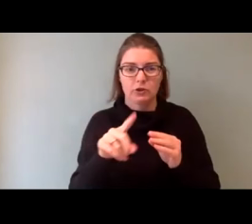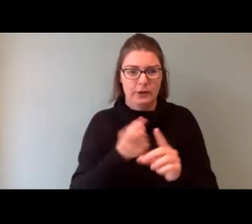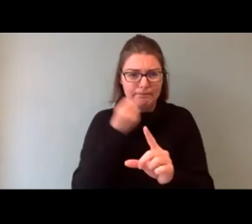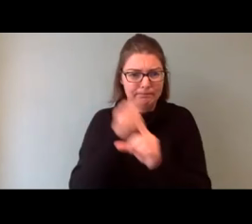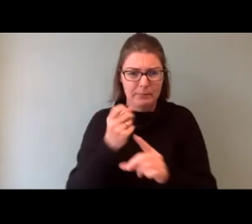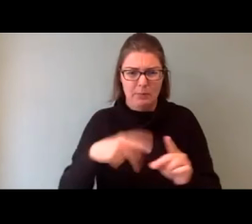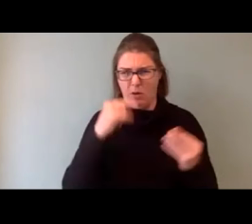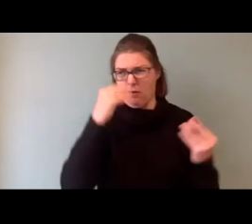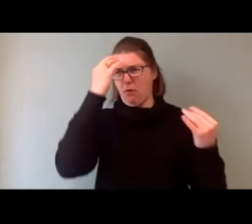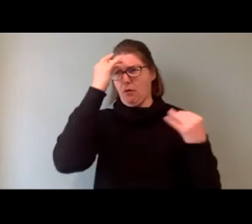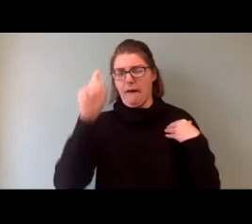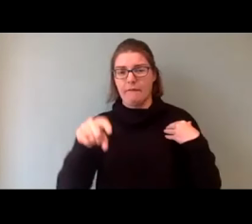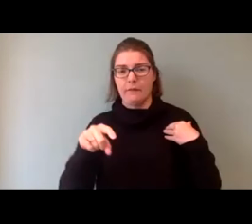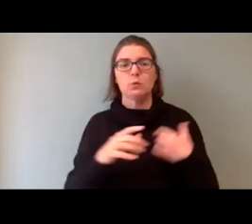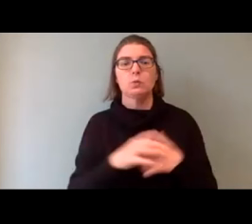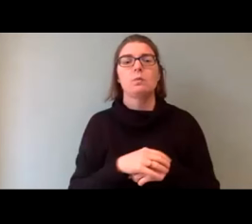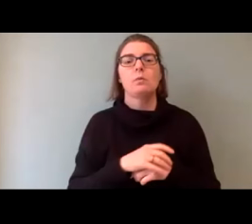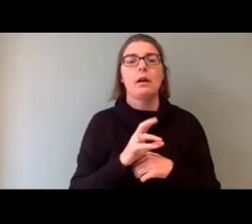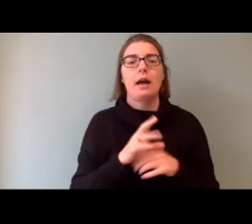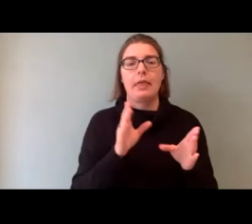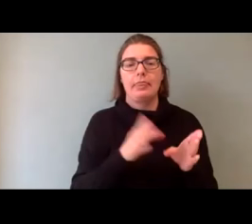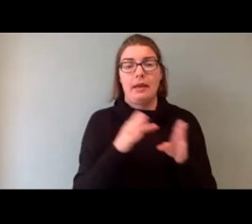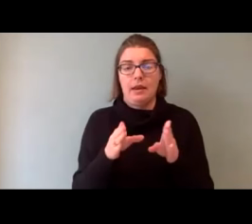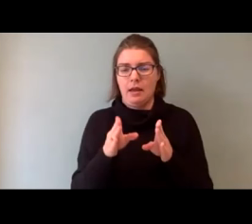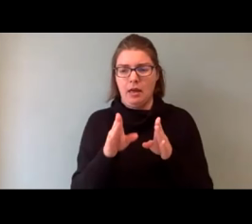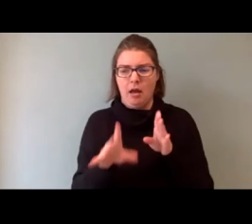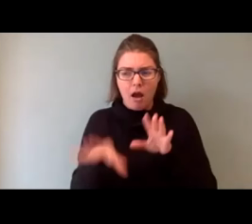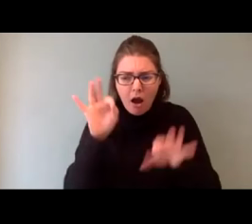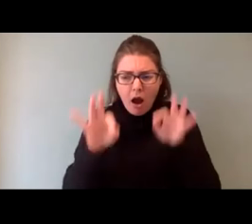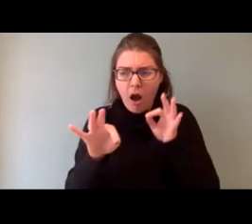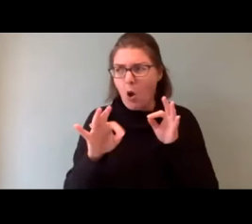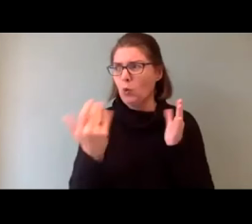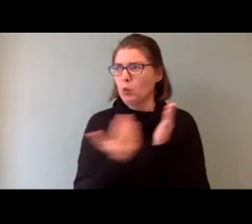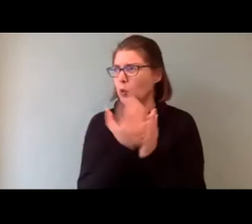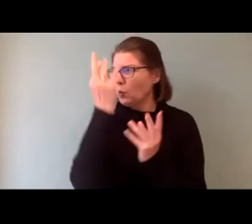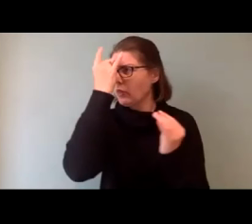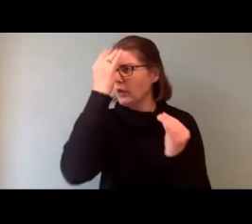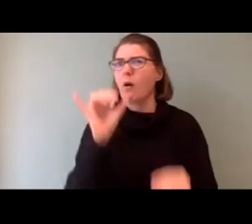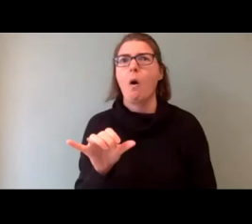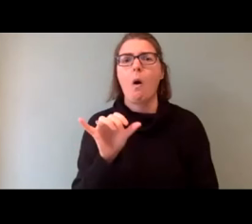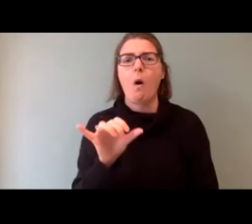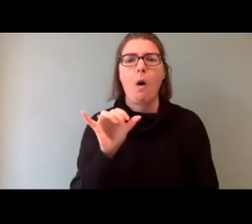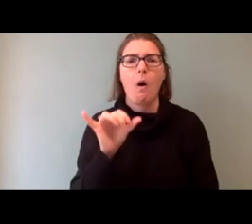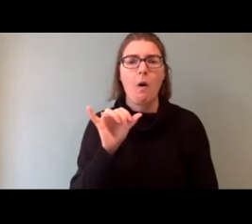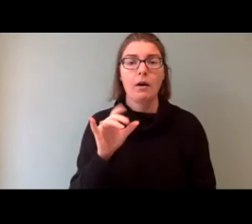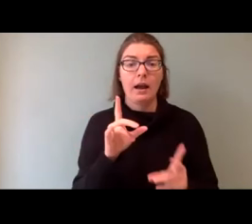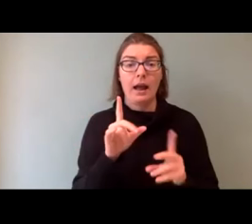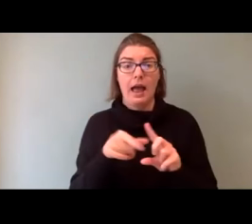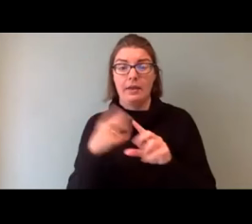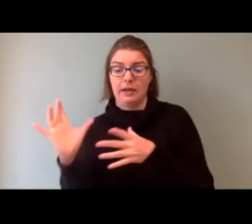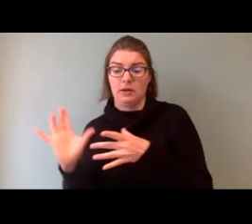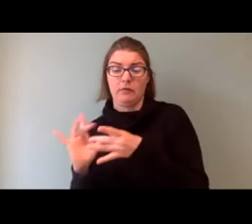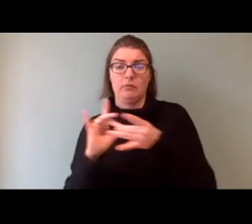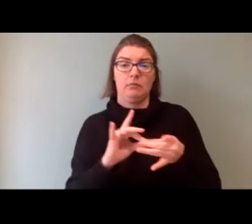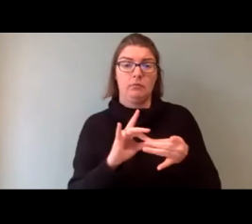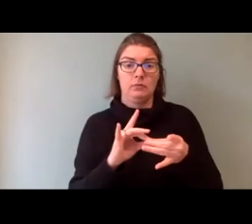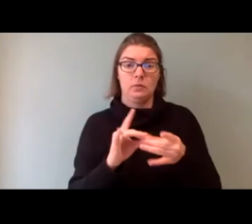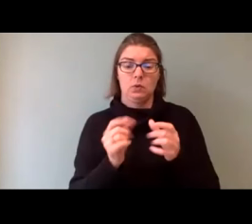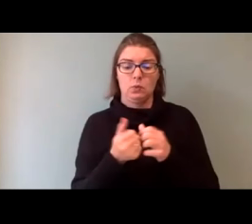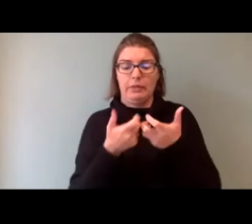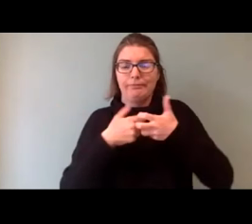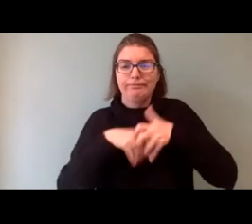some type of moment of exploration or emergent thinking, and then you need to then bring that all back through some type of synthesis